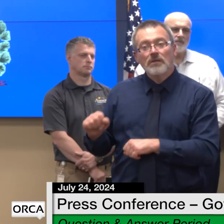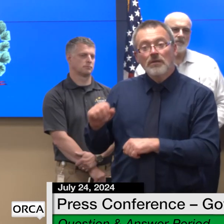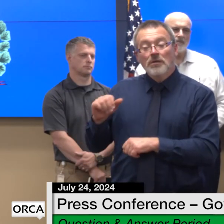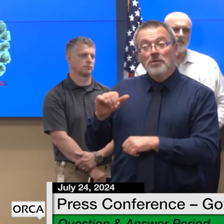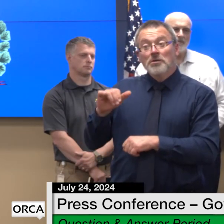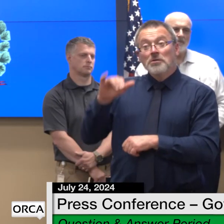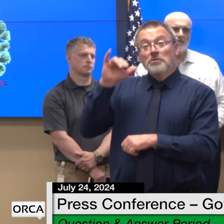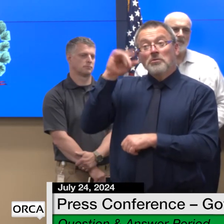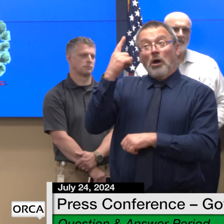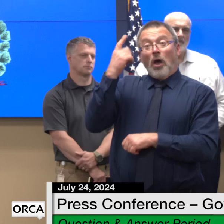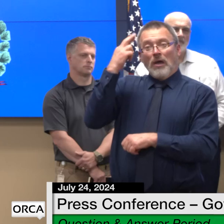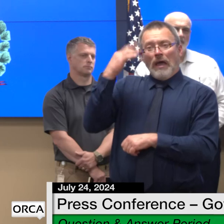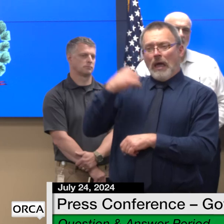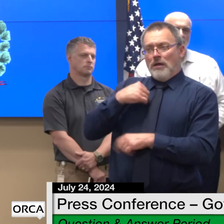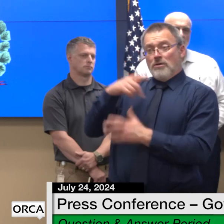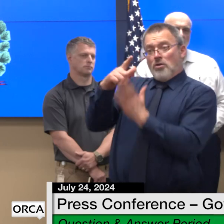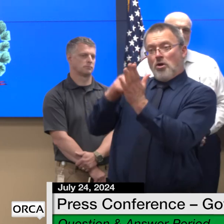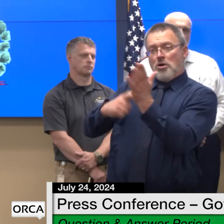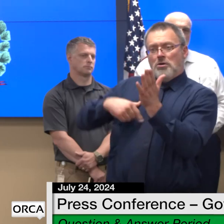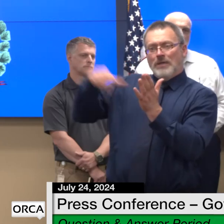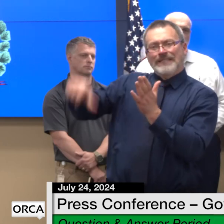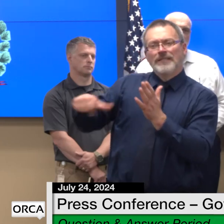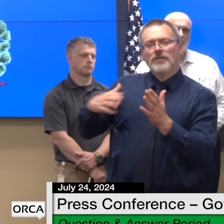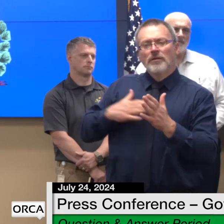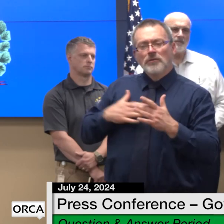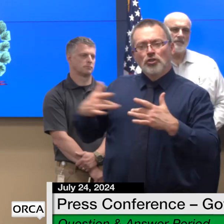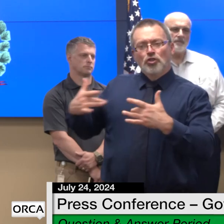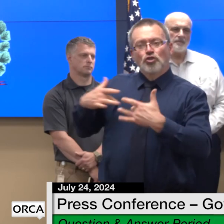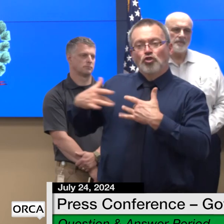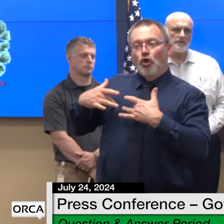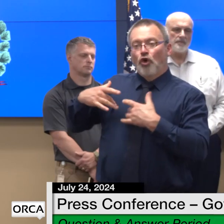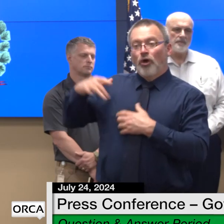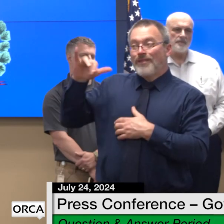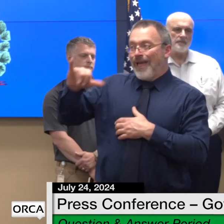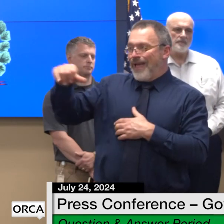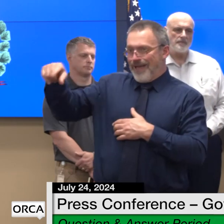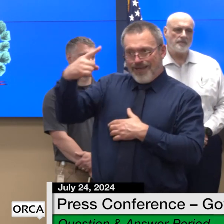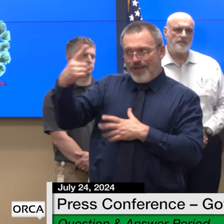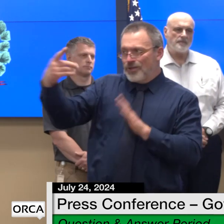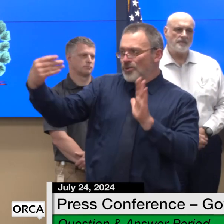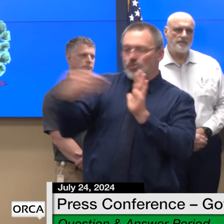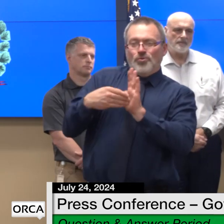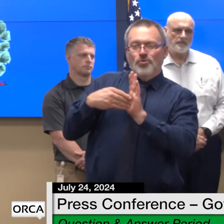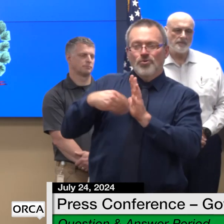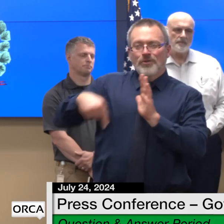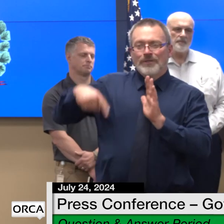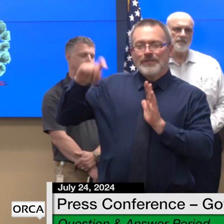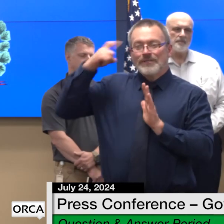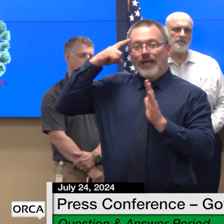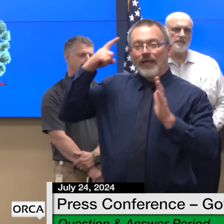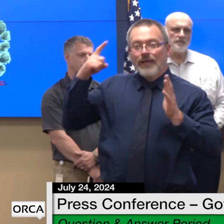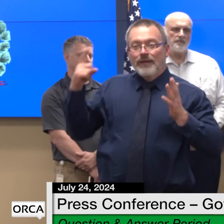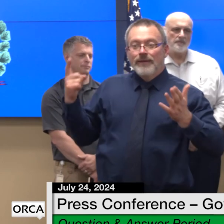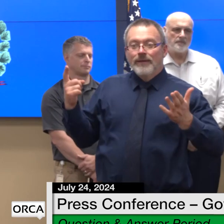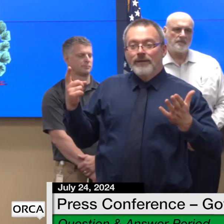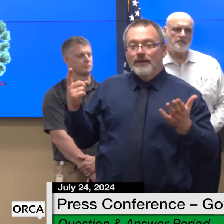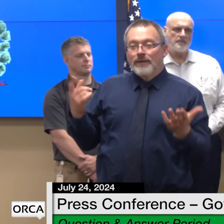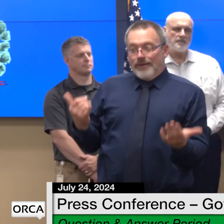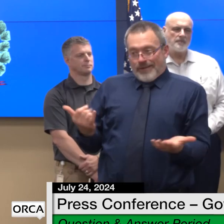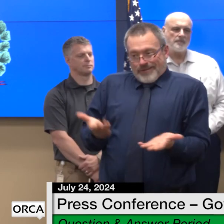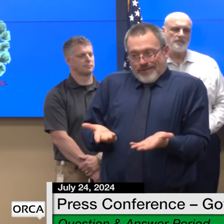because I was concerned about somebody suing the state. And here we go. So